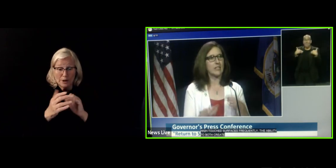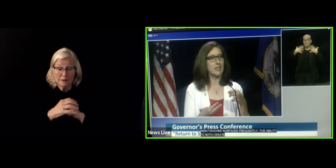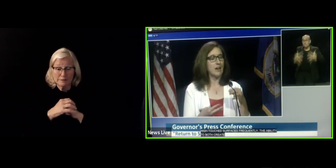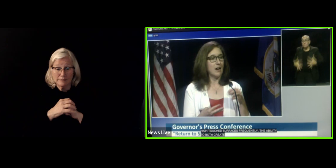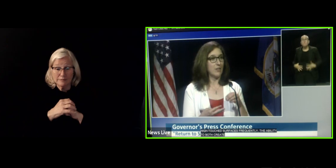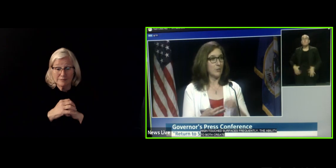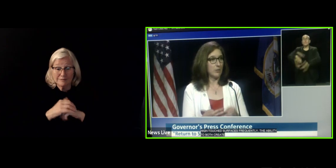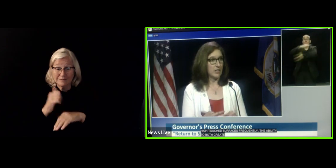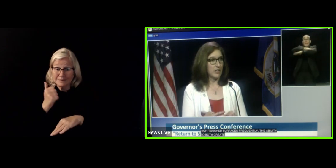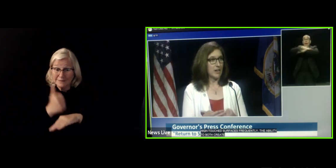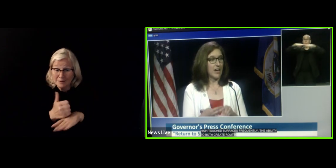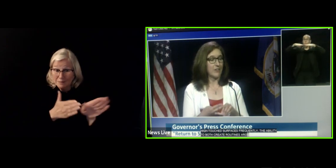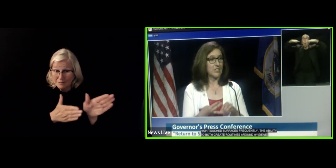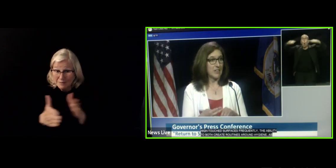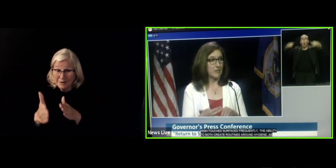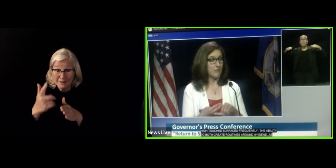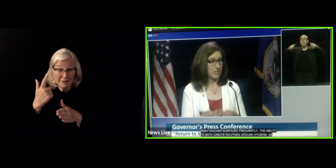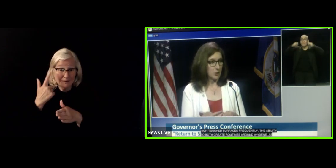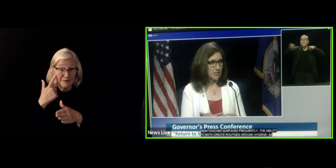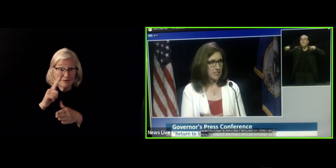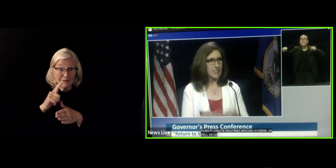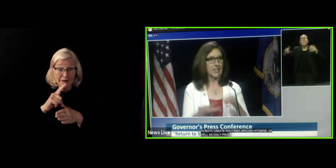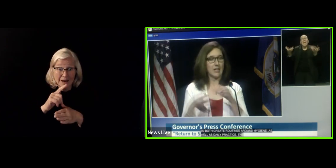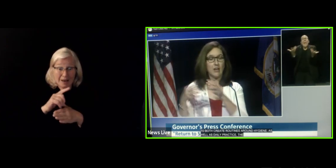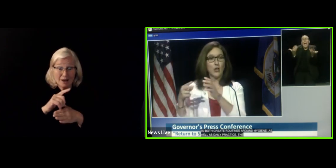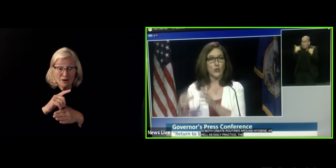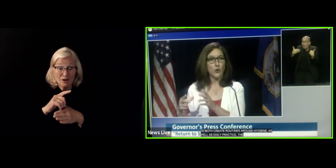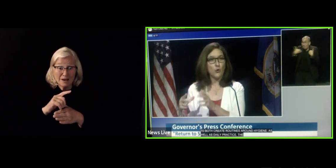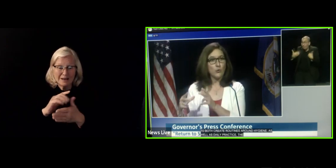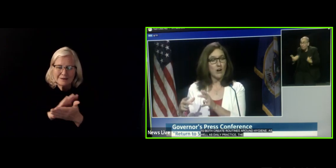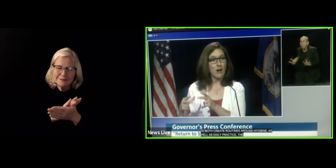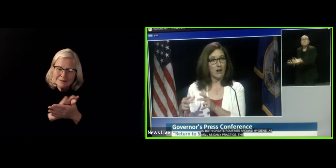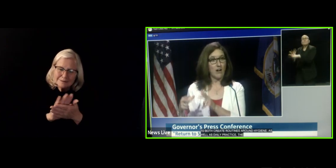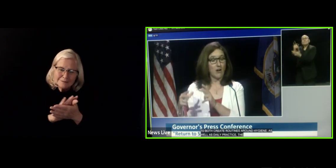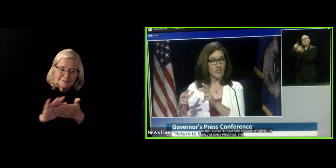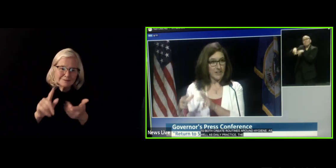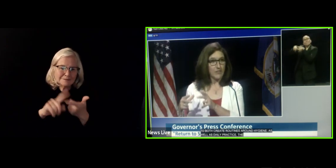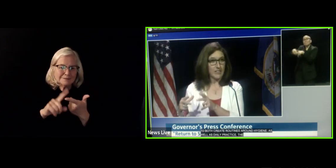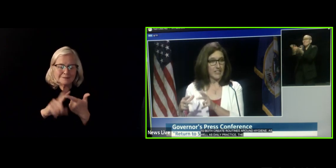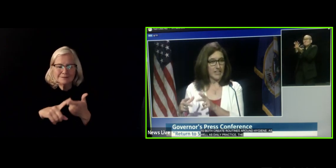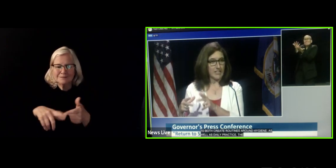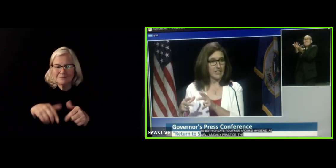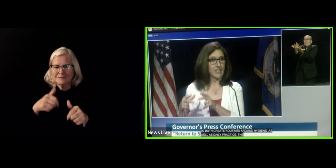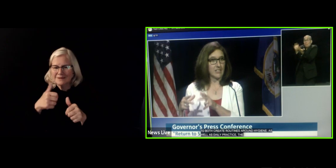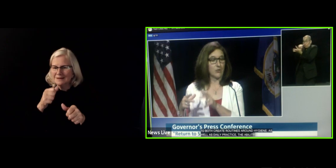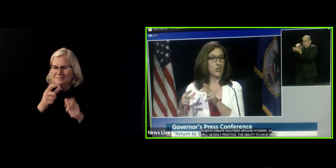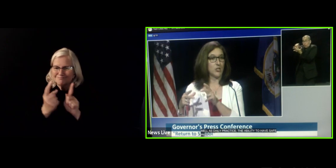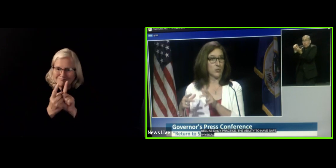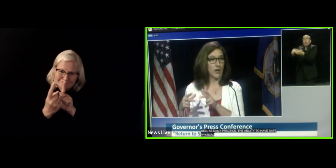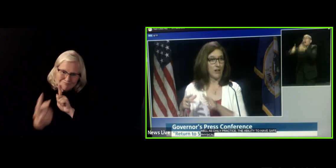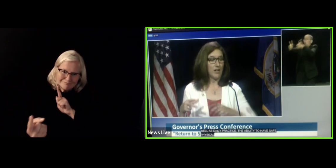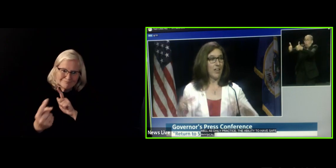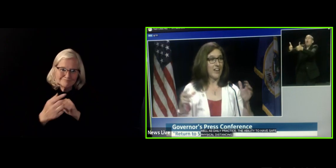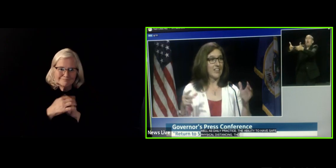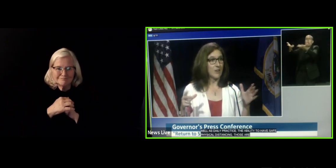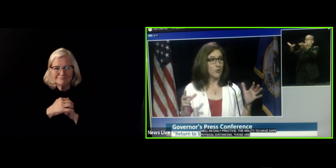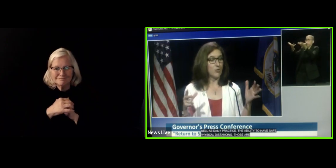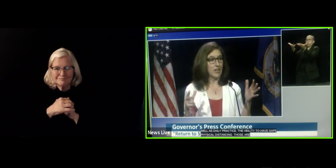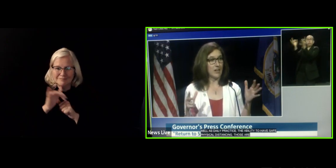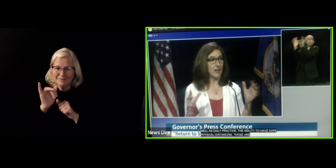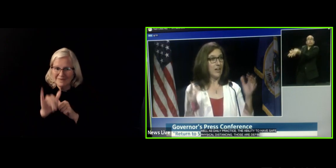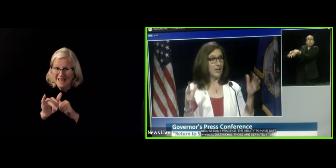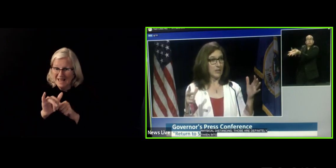practice, the ability to have safe physical distancing. Those are definitely taken into consideration as well. And that's how